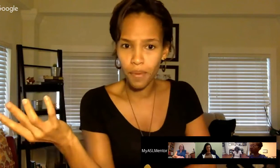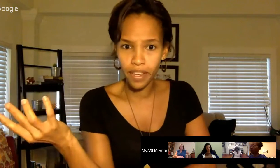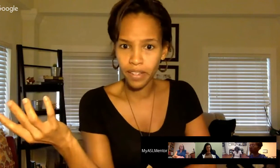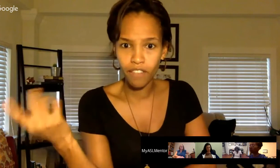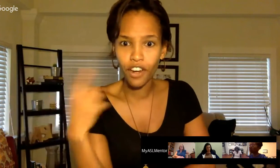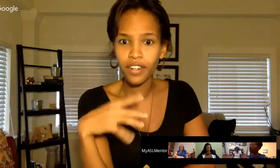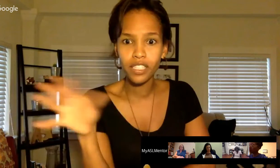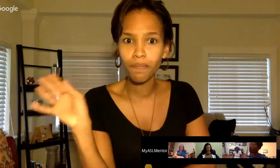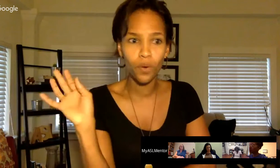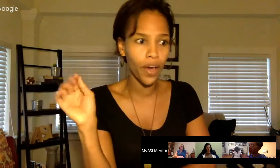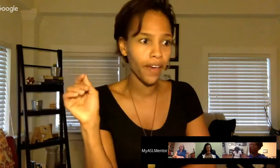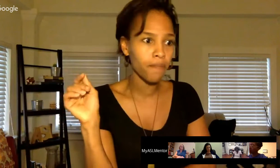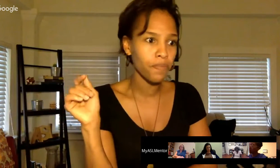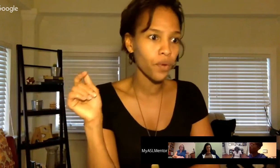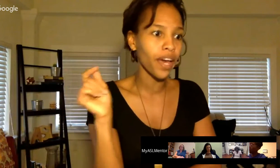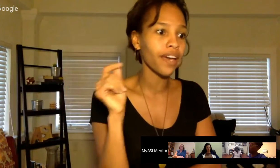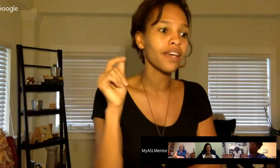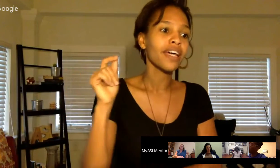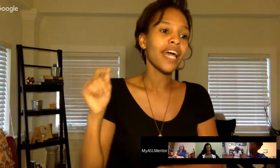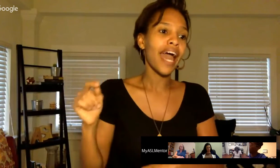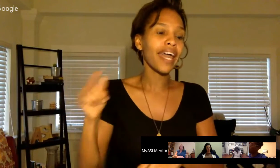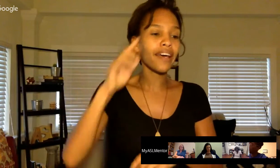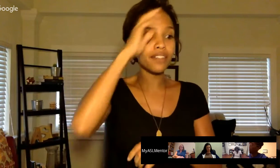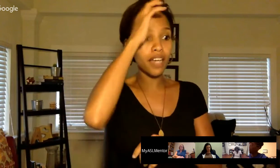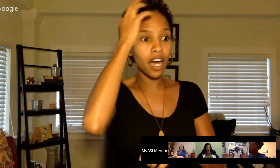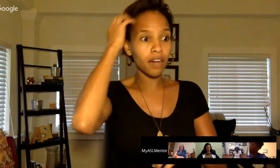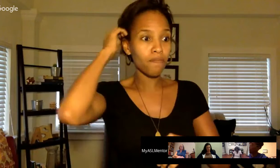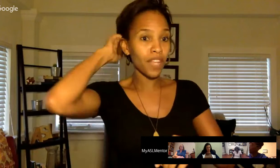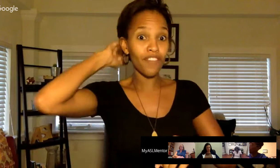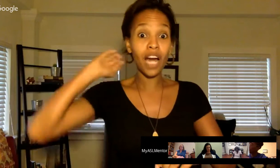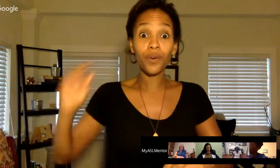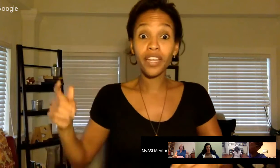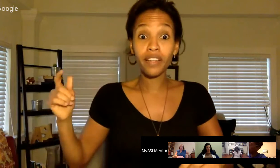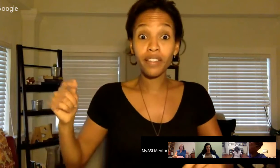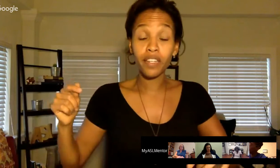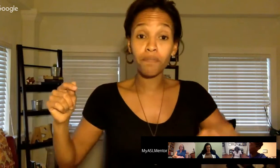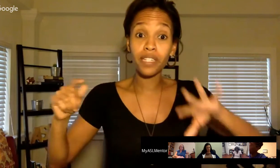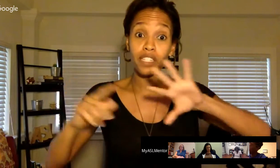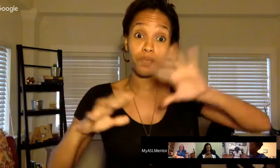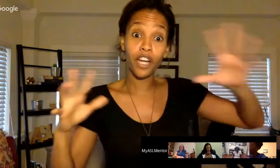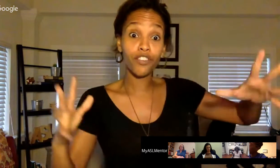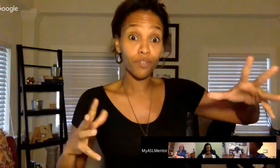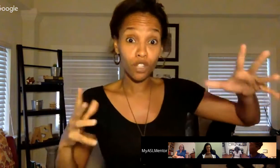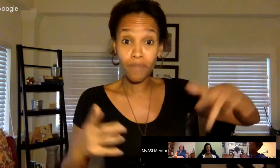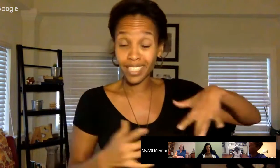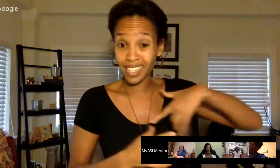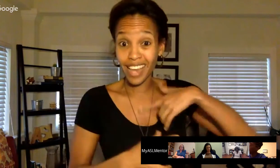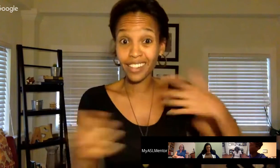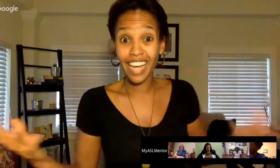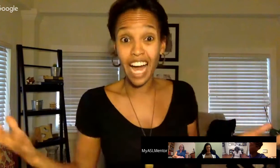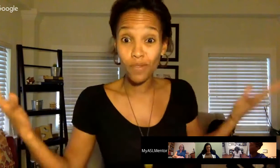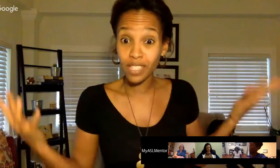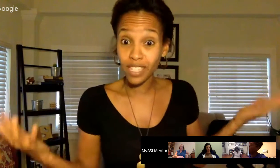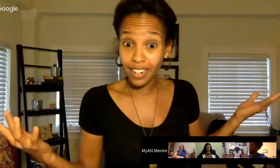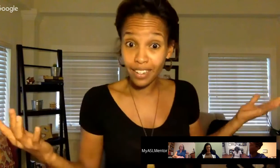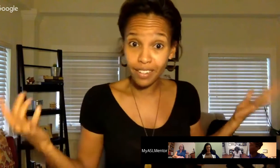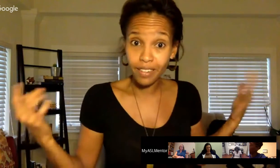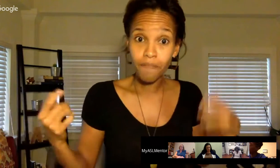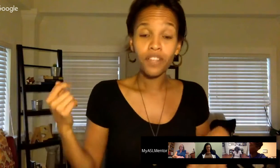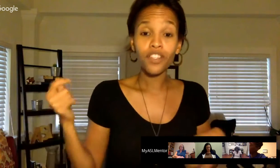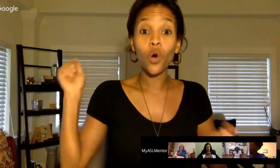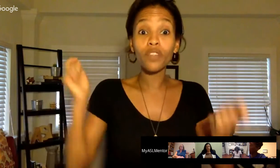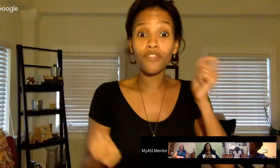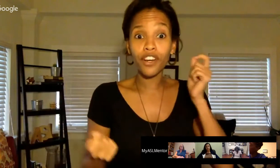situation happening in a very simple way, okay? And if I were in the business break room, that's exactly how I would sign